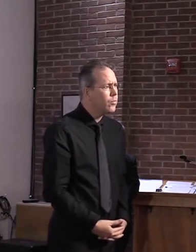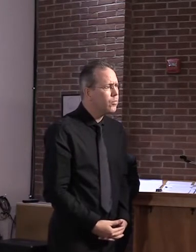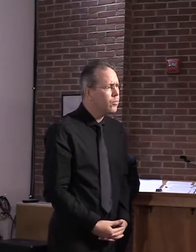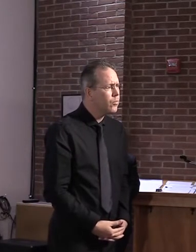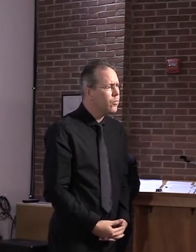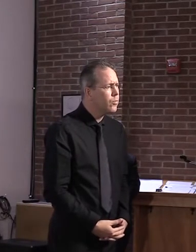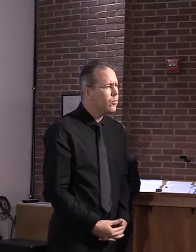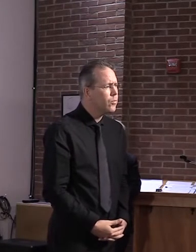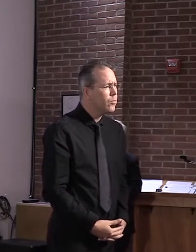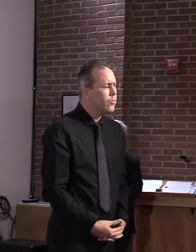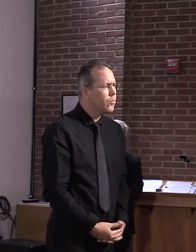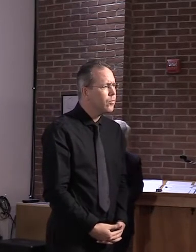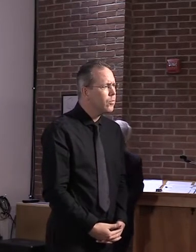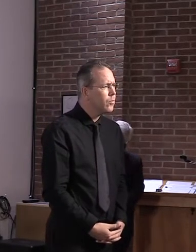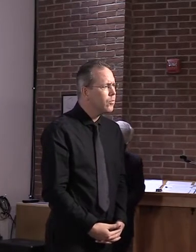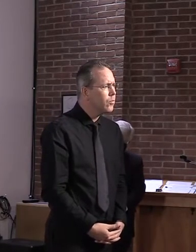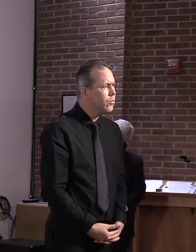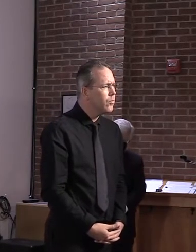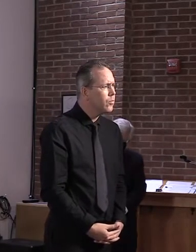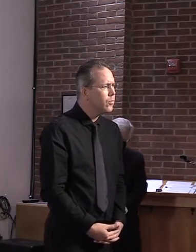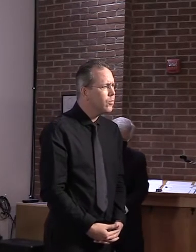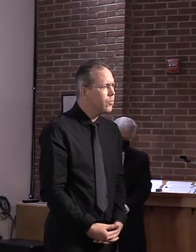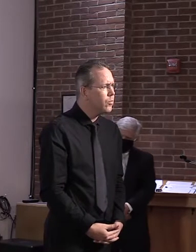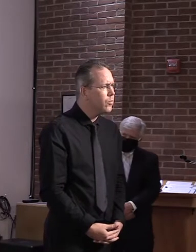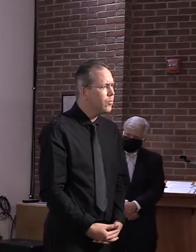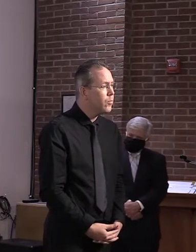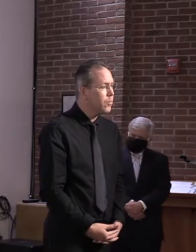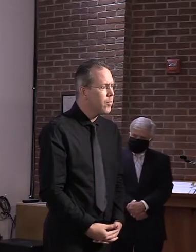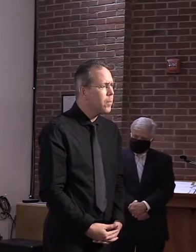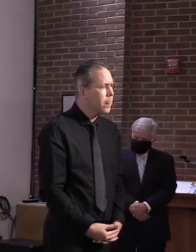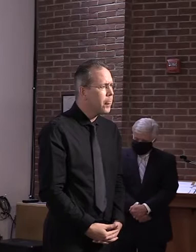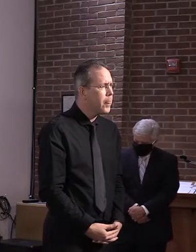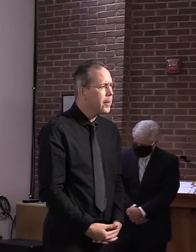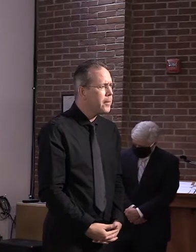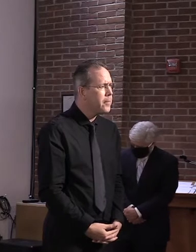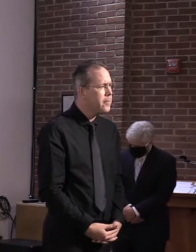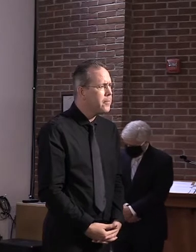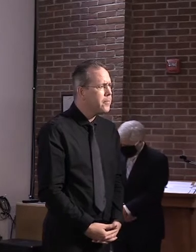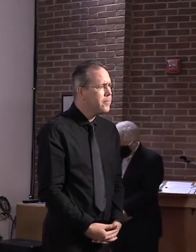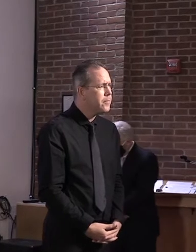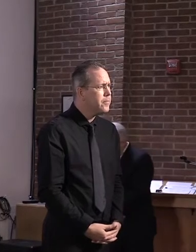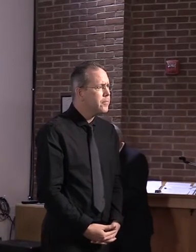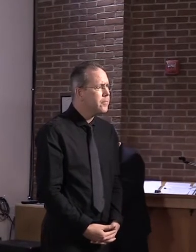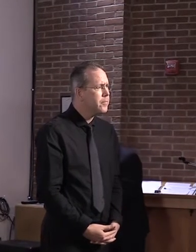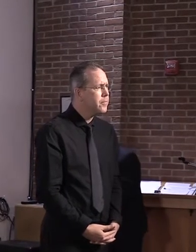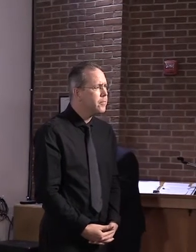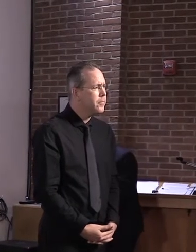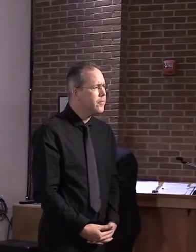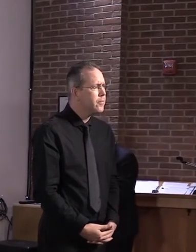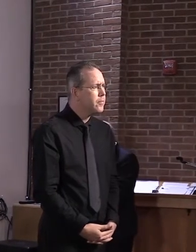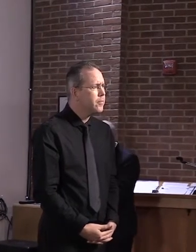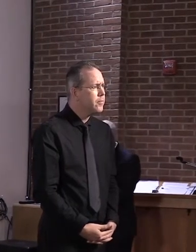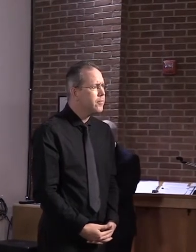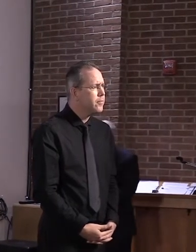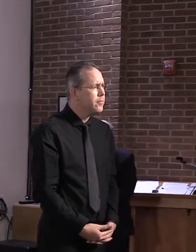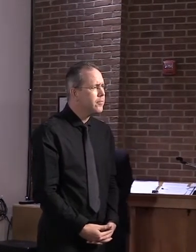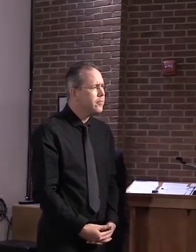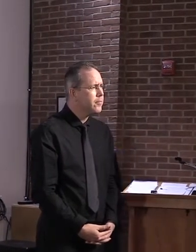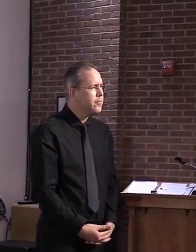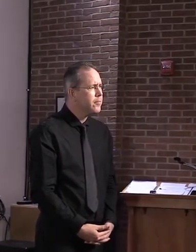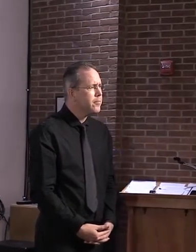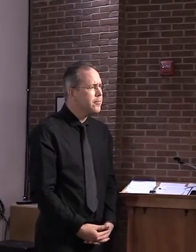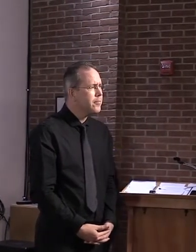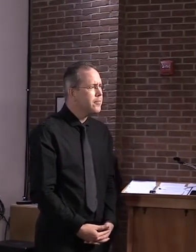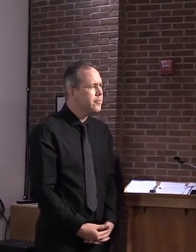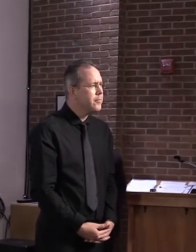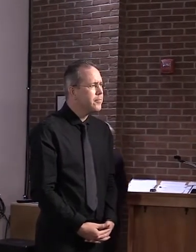spike in protests in the country have in any way possibly contributed to the